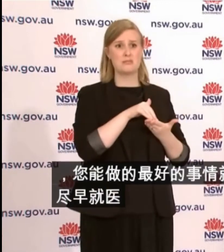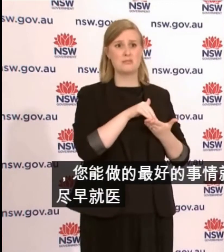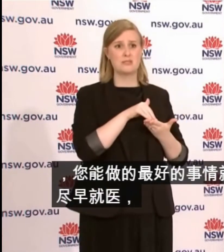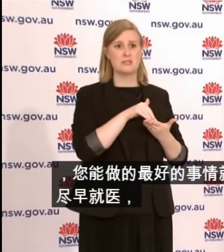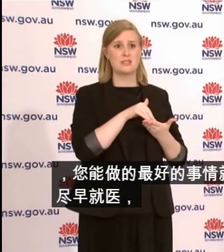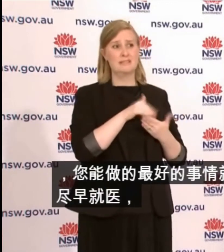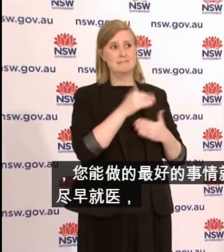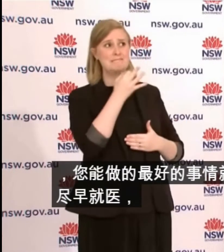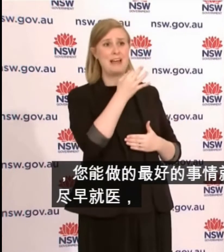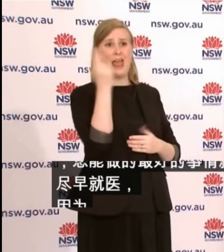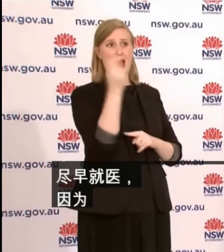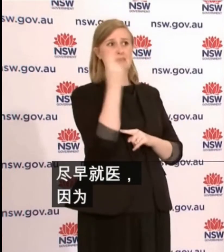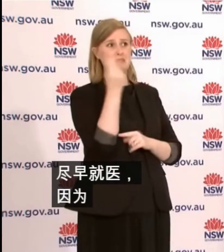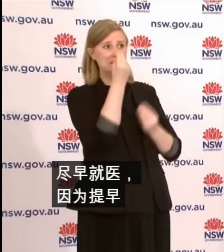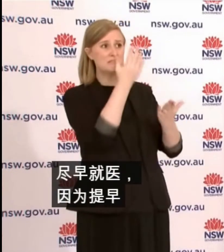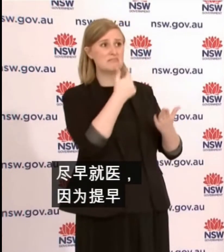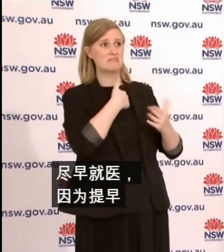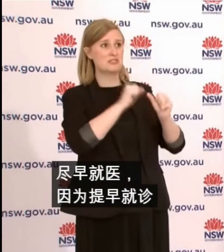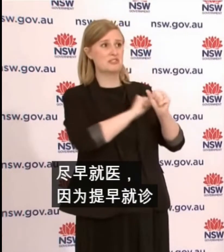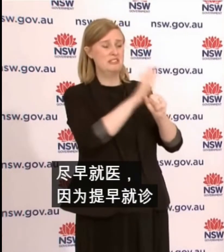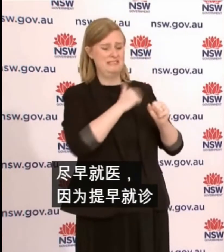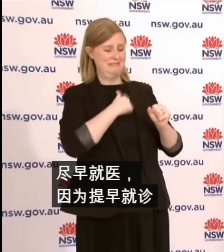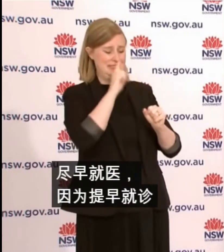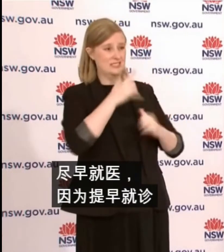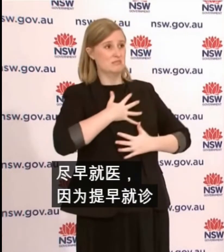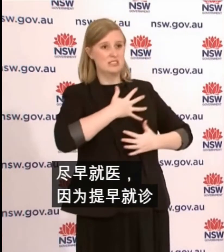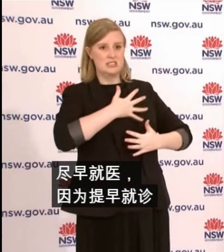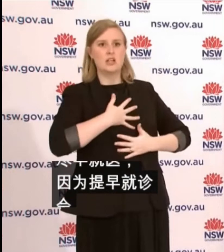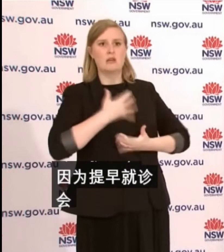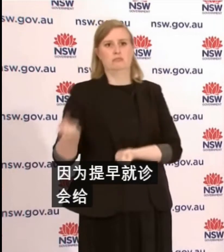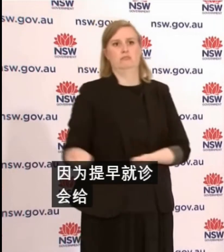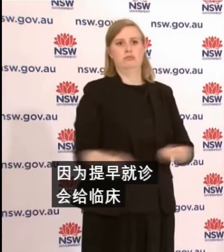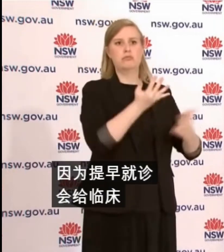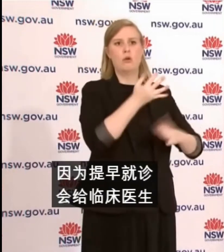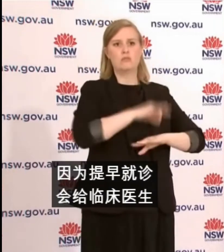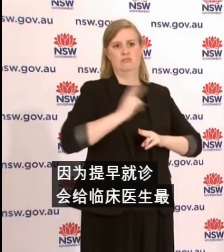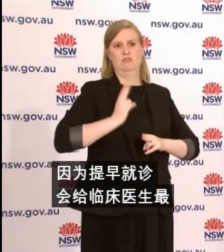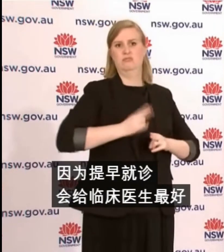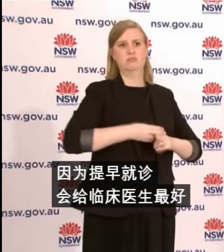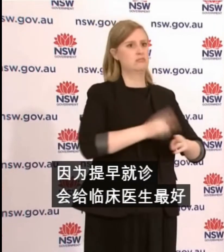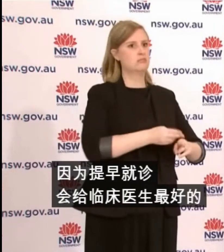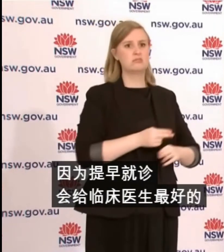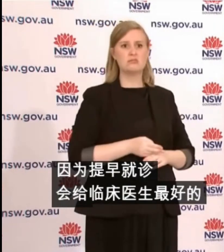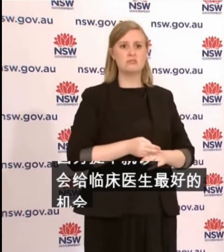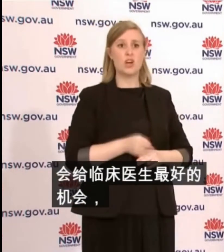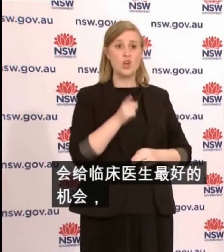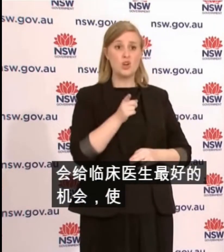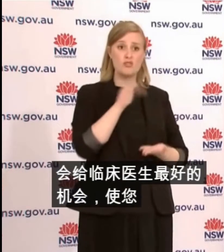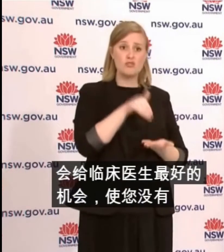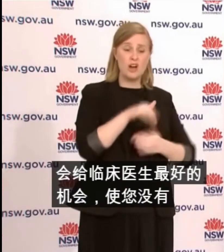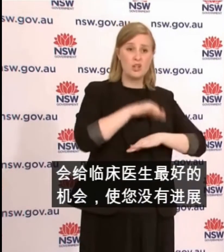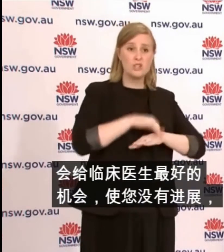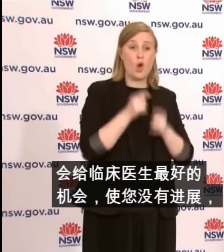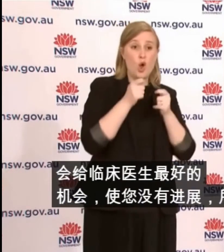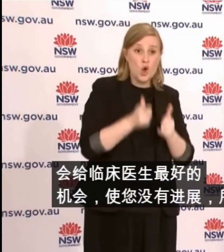early for care, because by presenting early, it gives the clinicians the best chance of not having